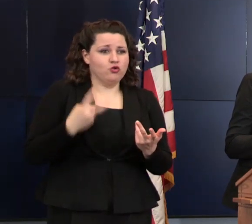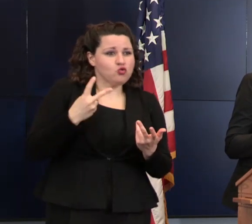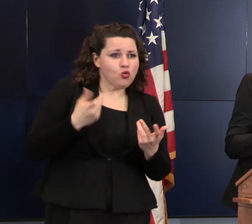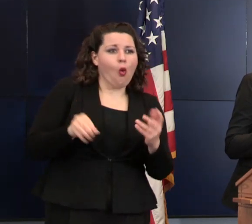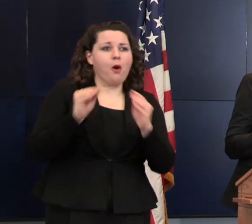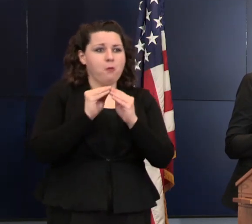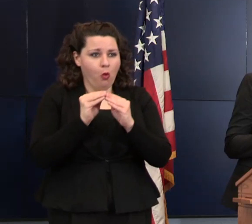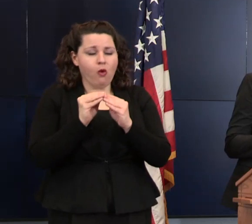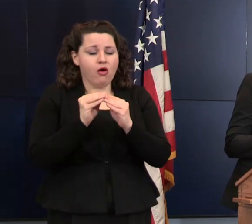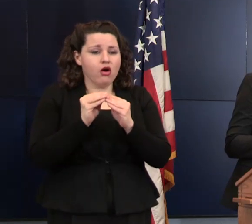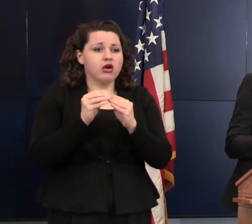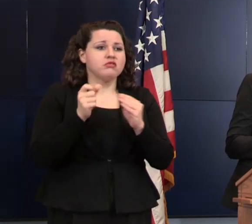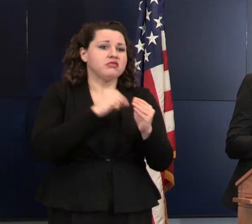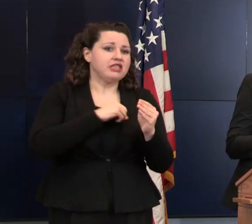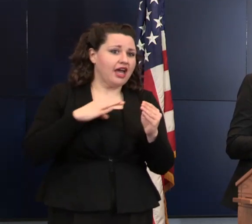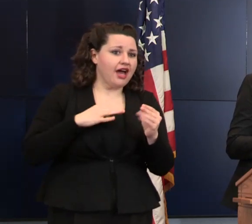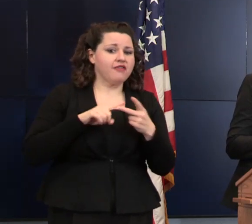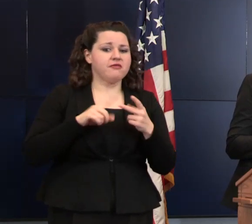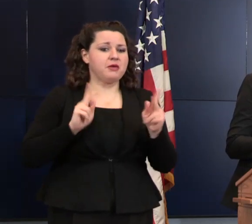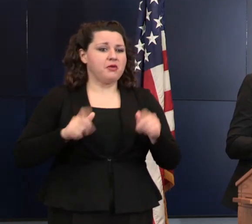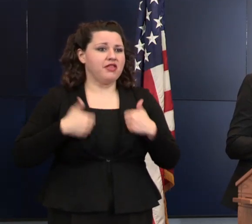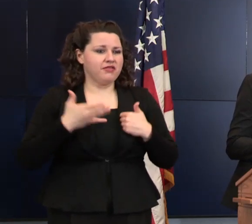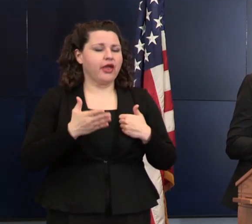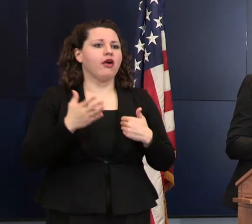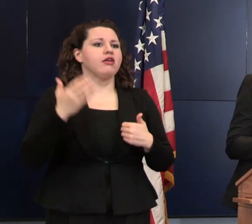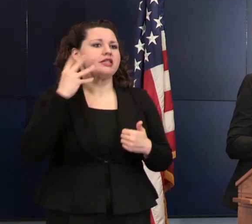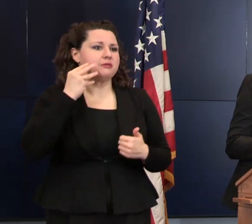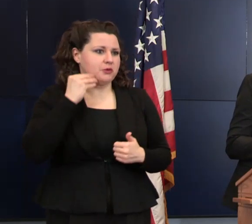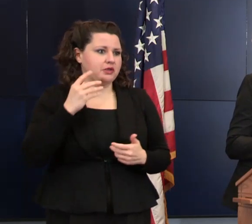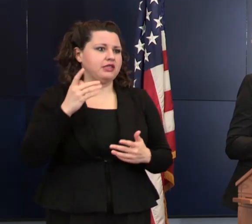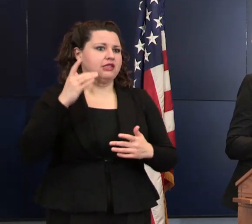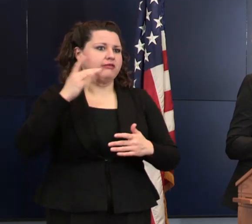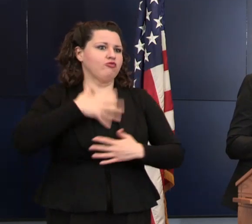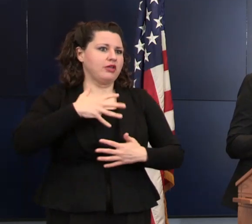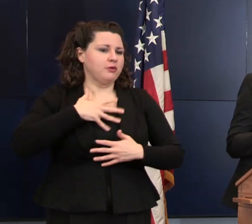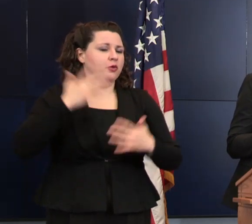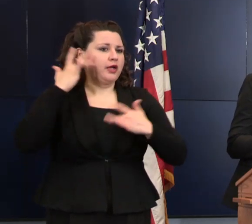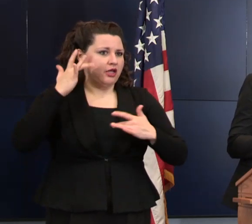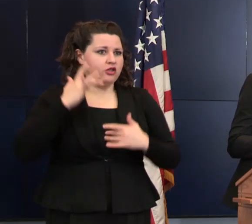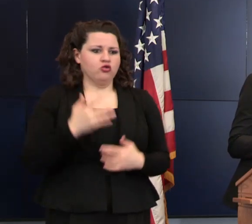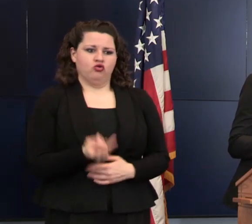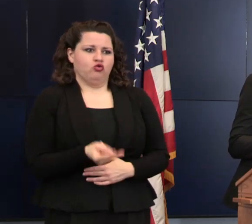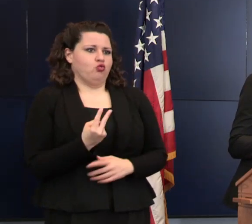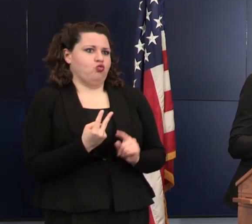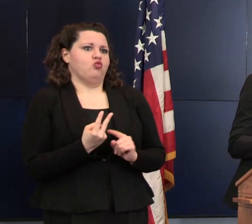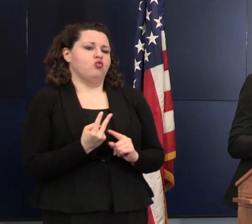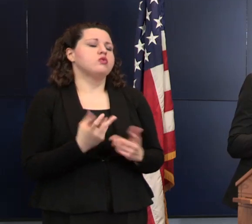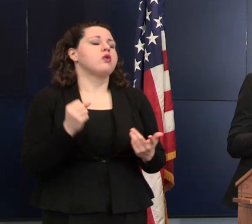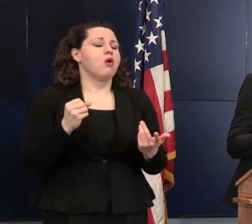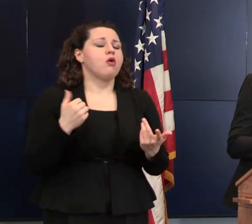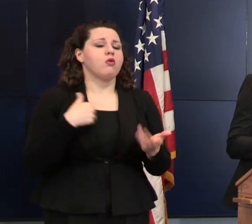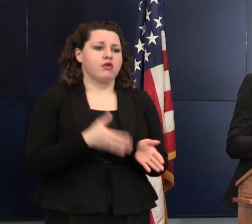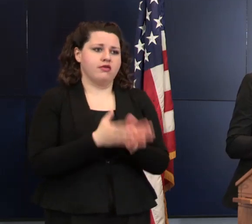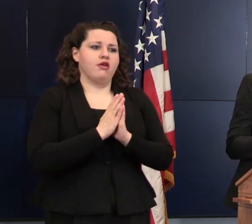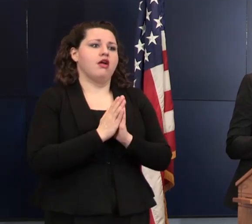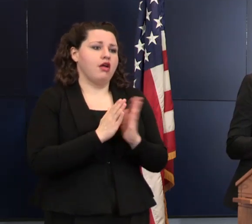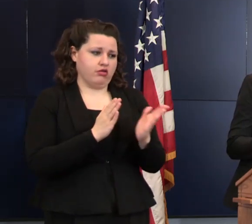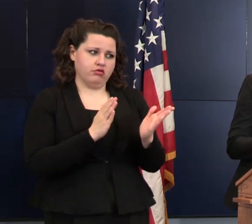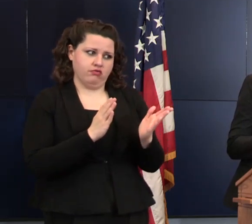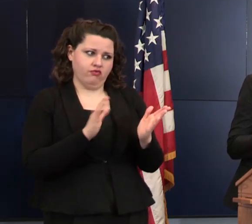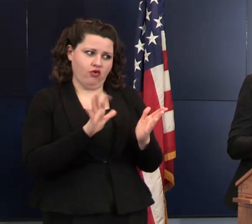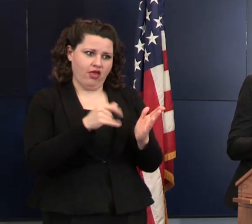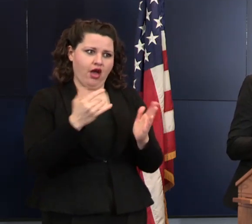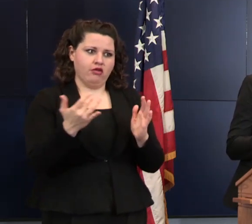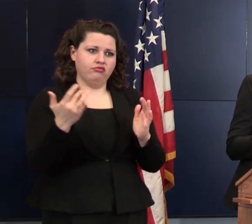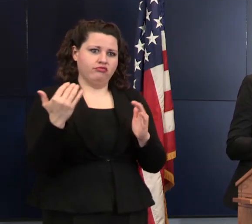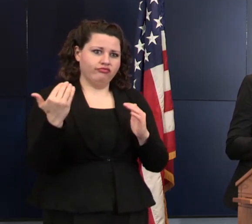more residents or staff that are experiencing signs of respiratory illness. And so we've asked them to do that. We are paying close attention